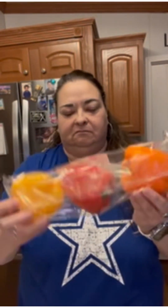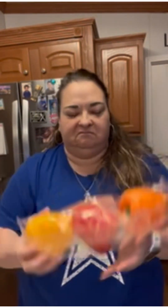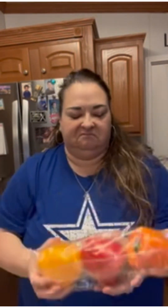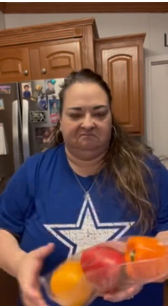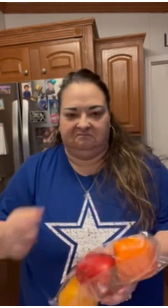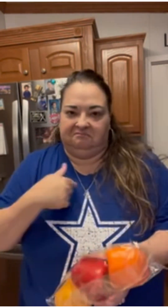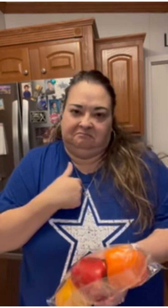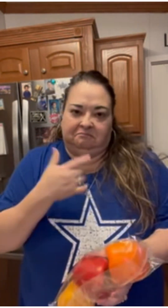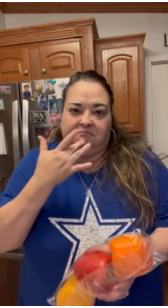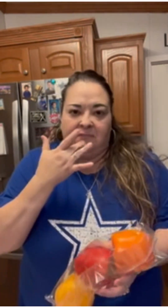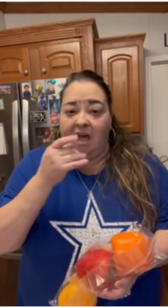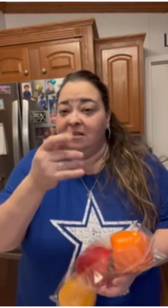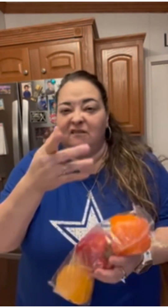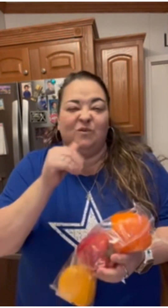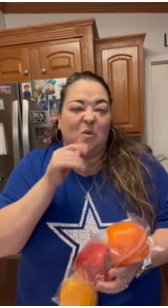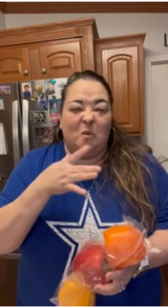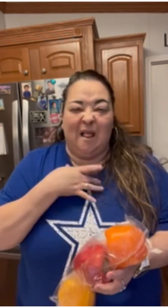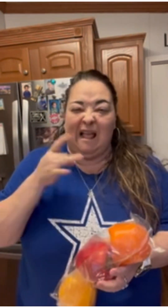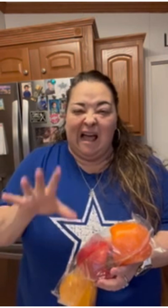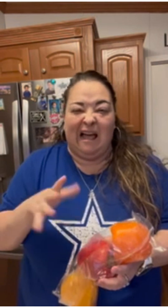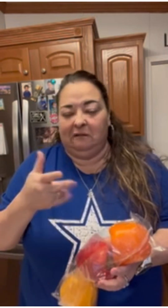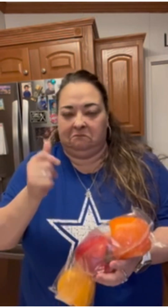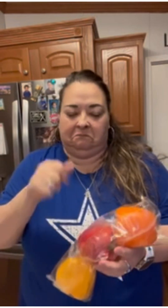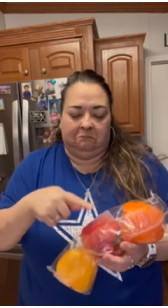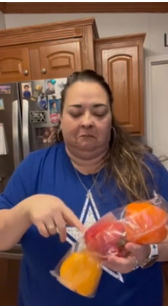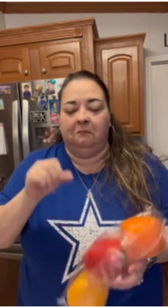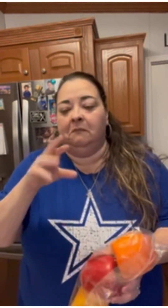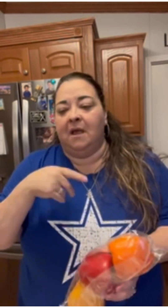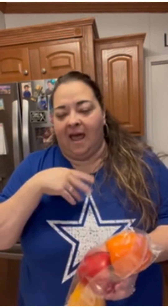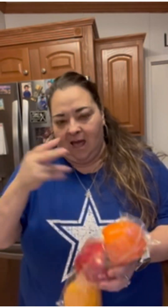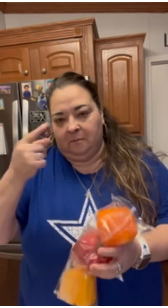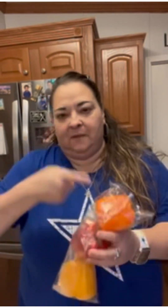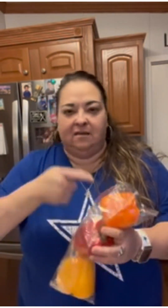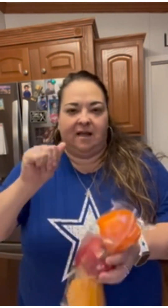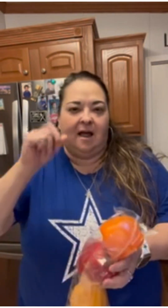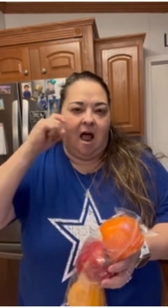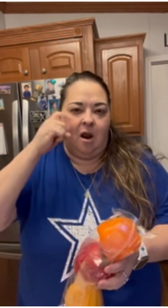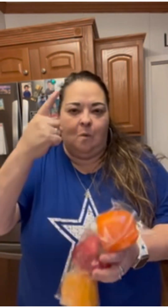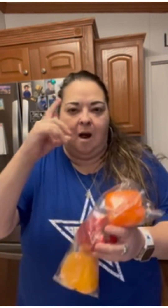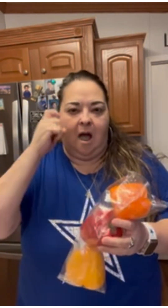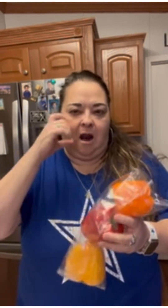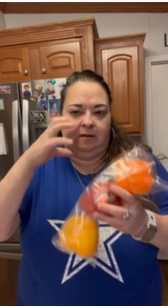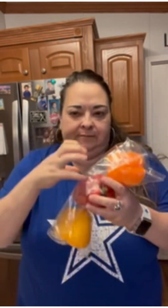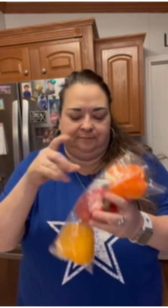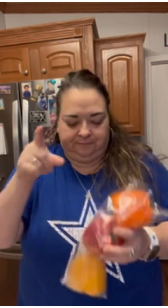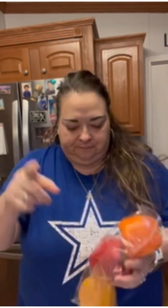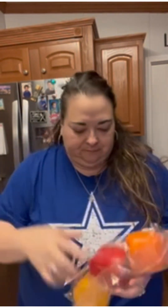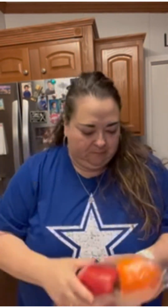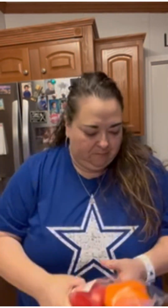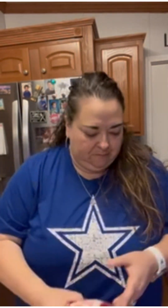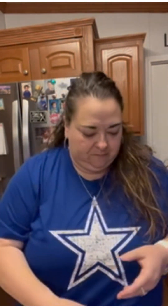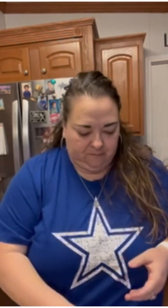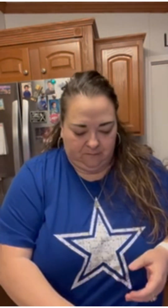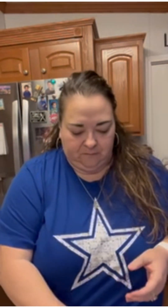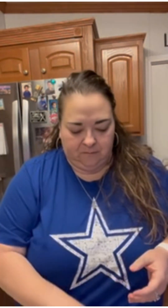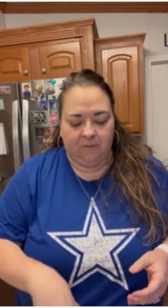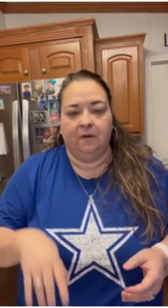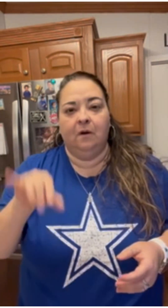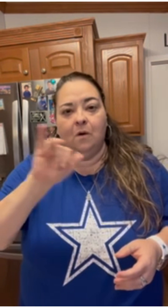So I suggest the shredded carrots. If you don't like peppers or bell peppers, you